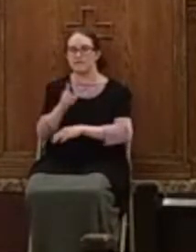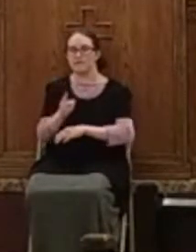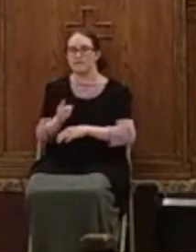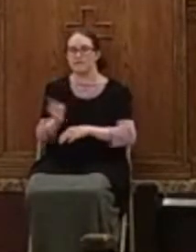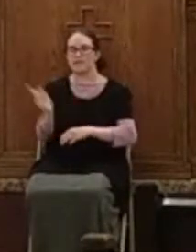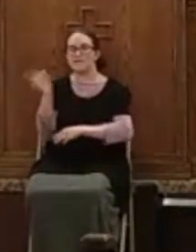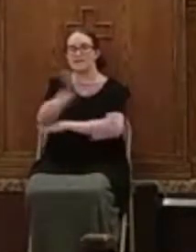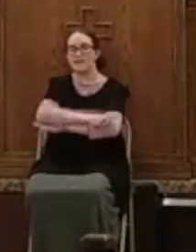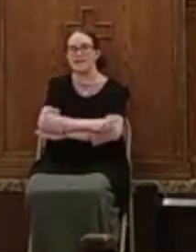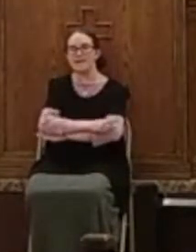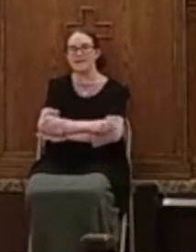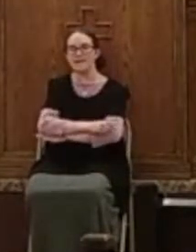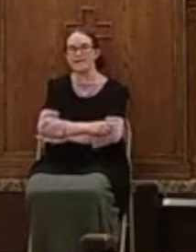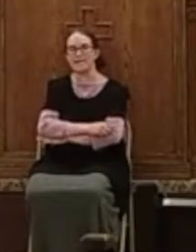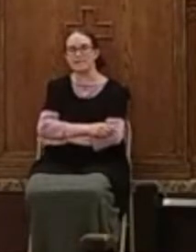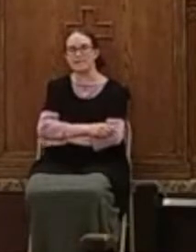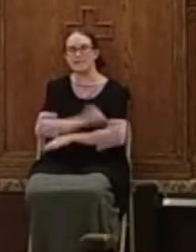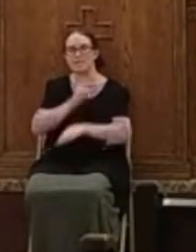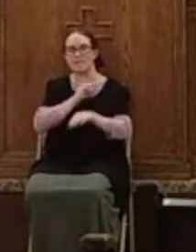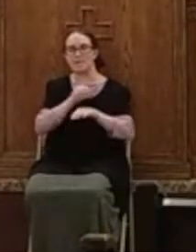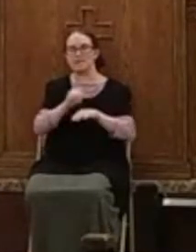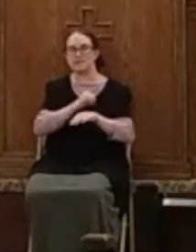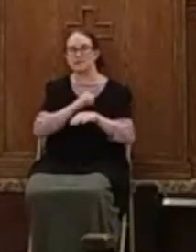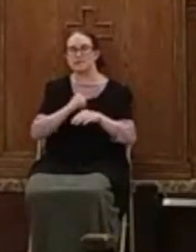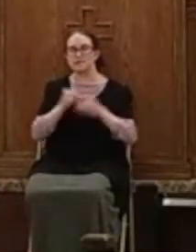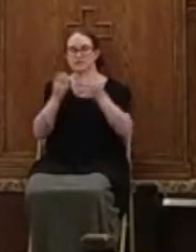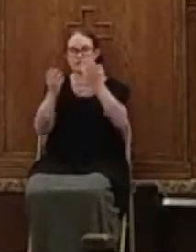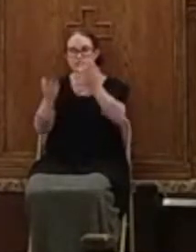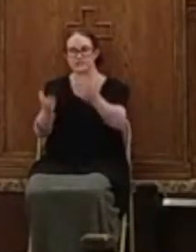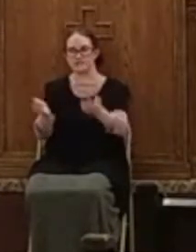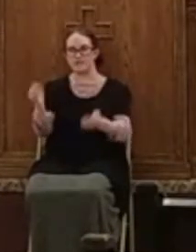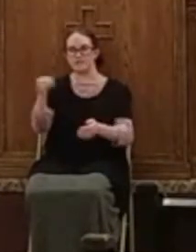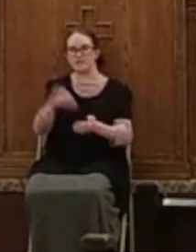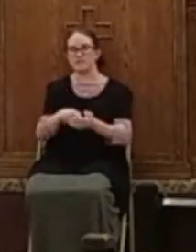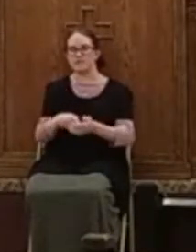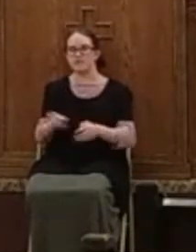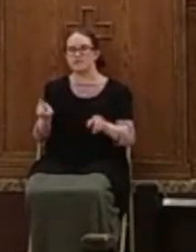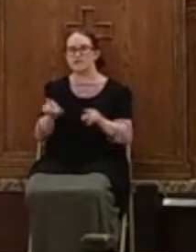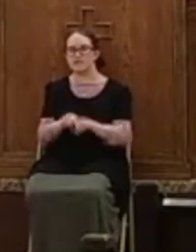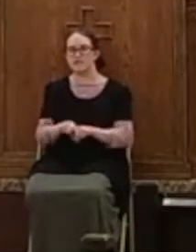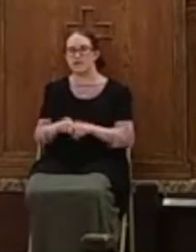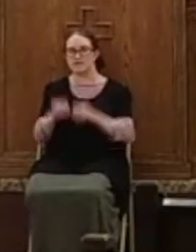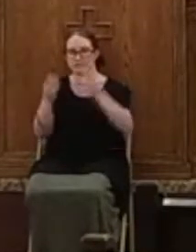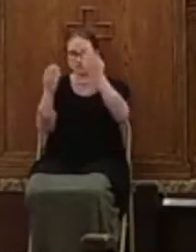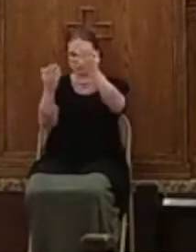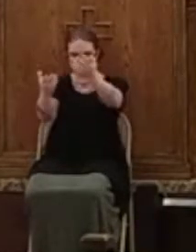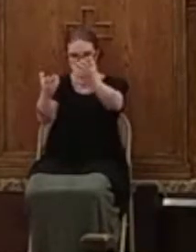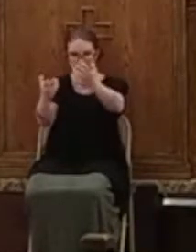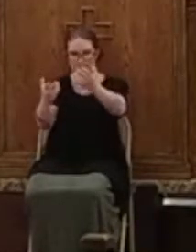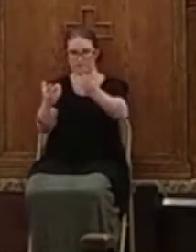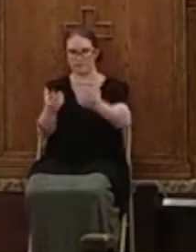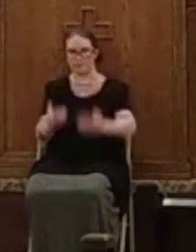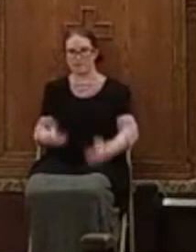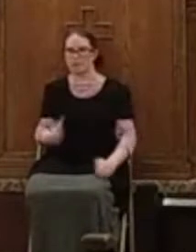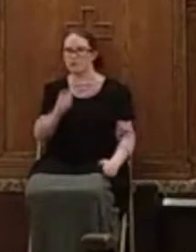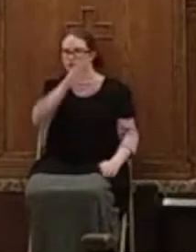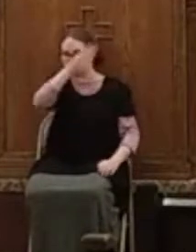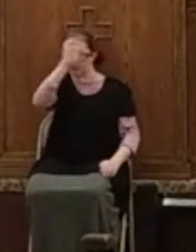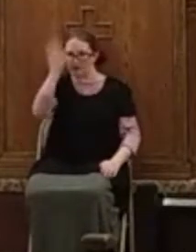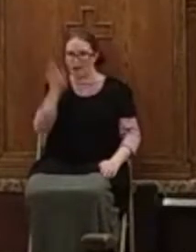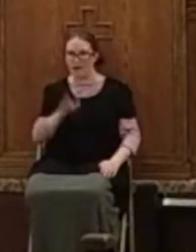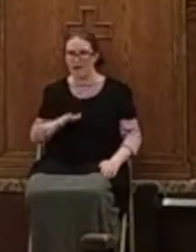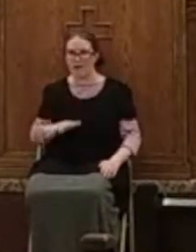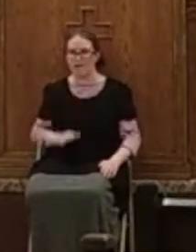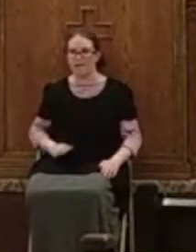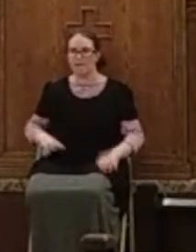say daily. Amen. Ministering and offering oftentimes the same sacrifices which can never